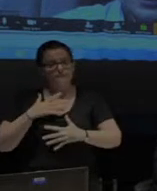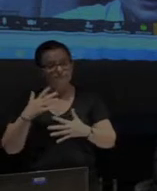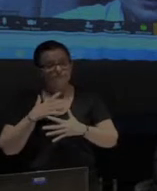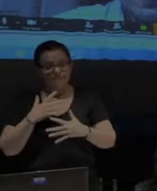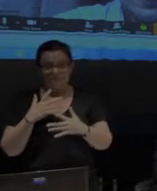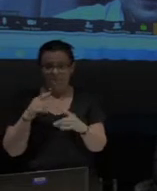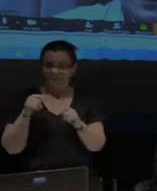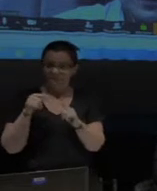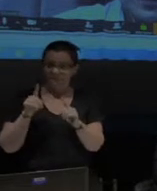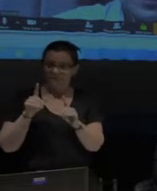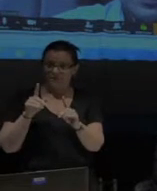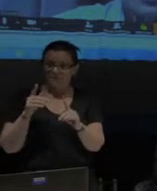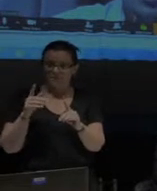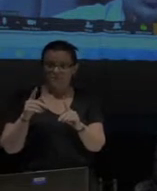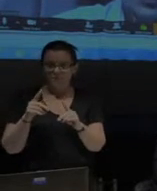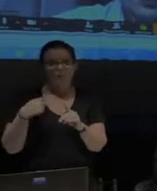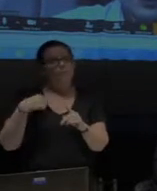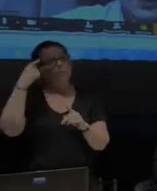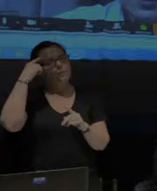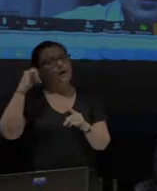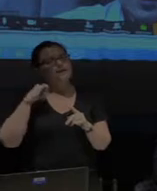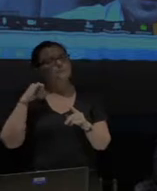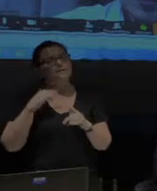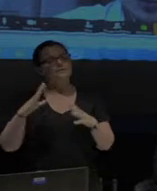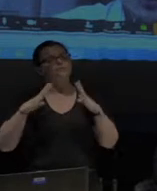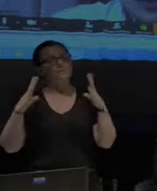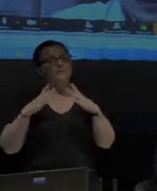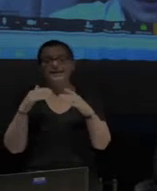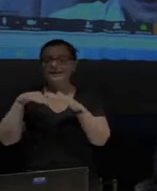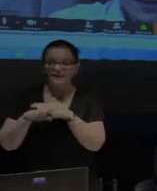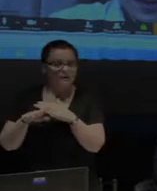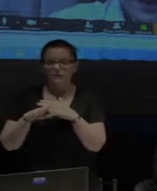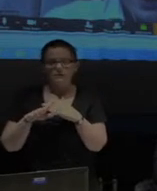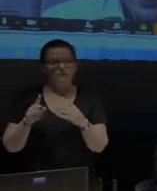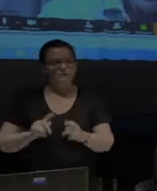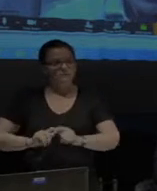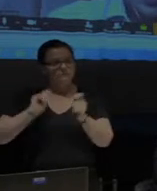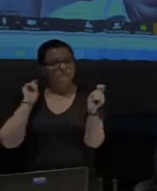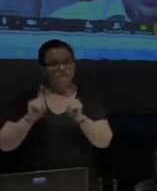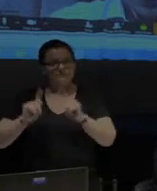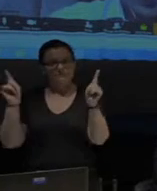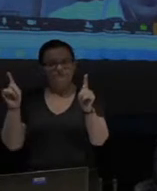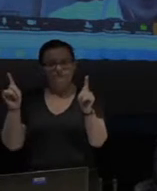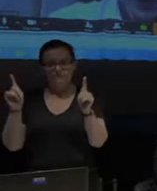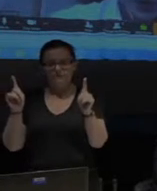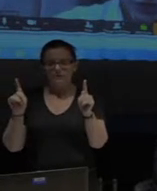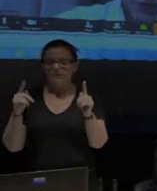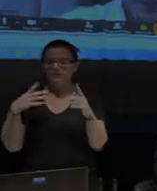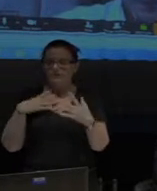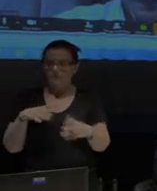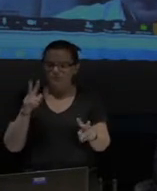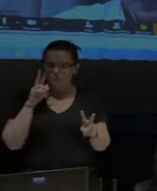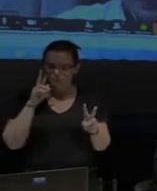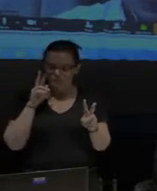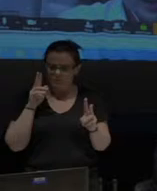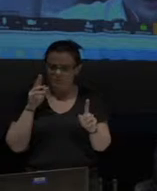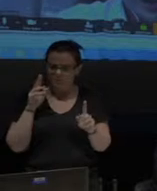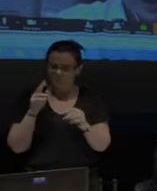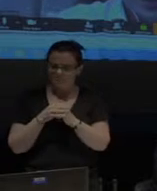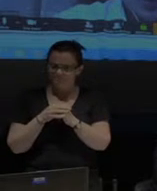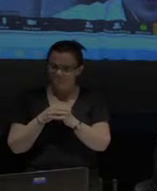I thought, brought to the surface a lens with which, the moment